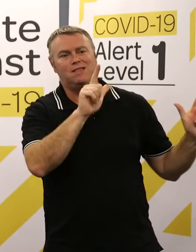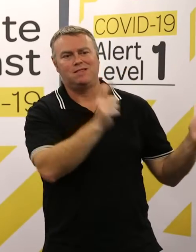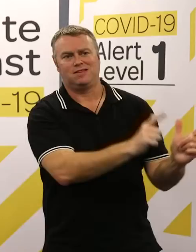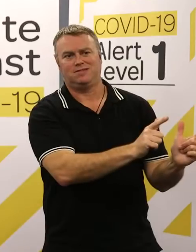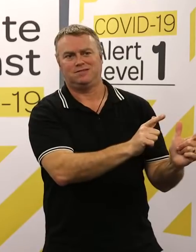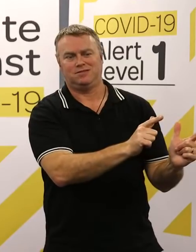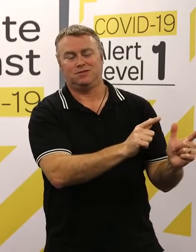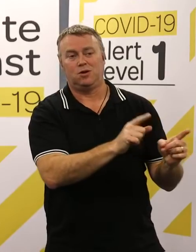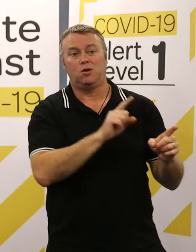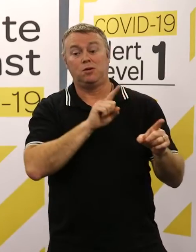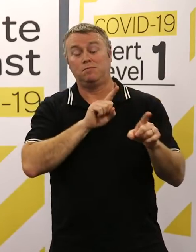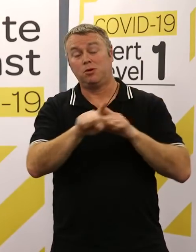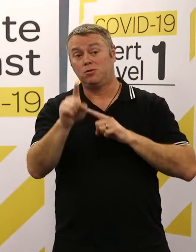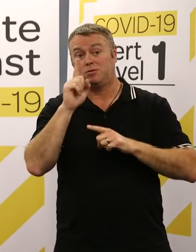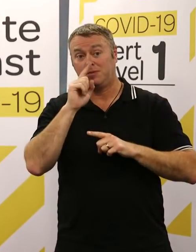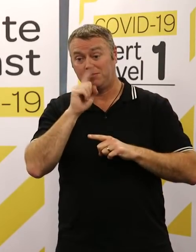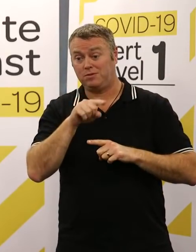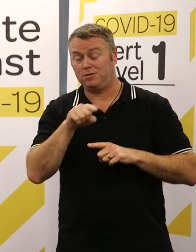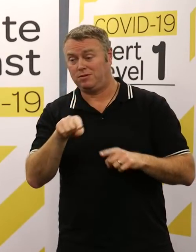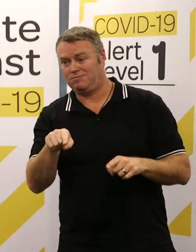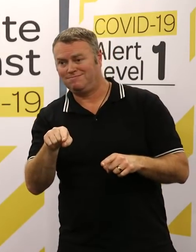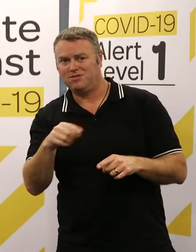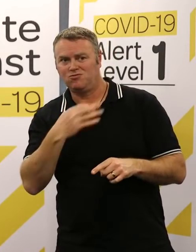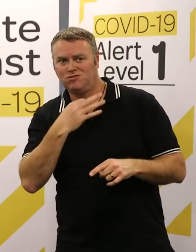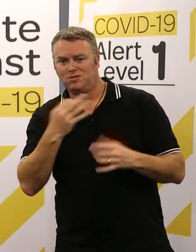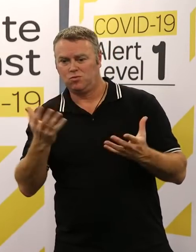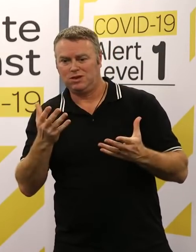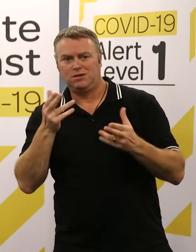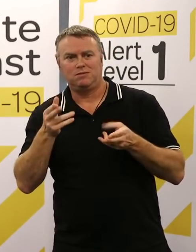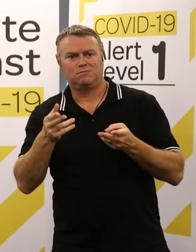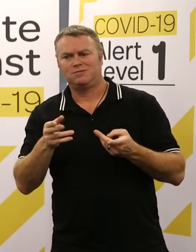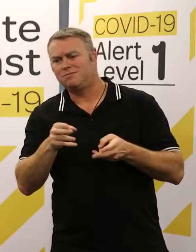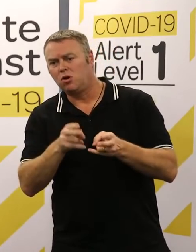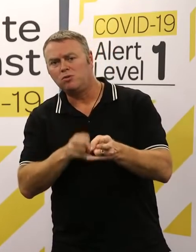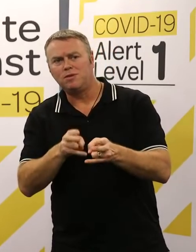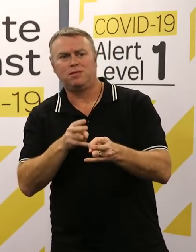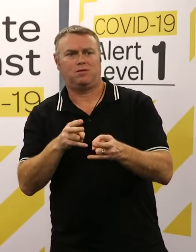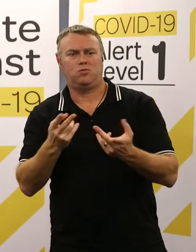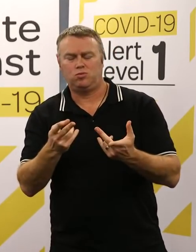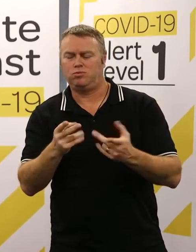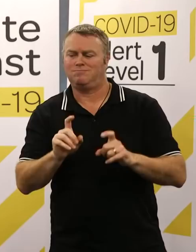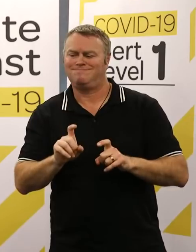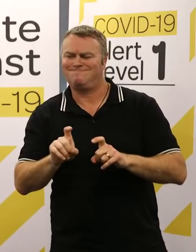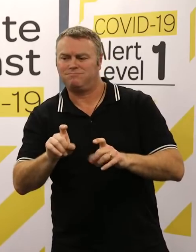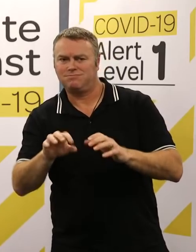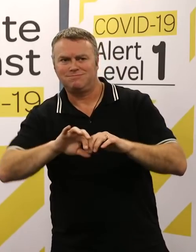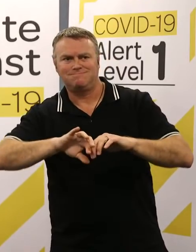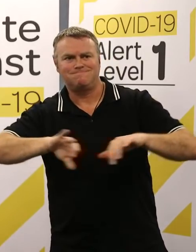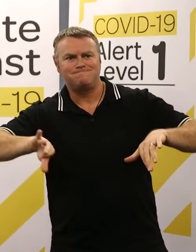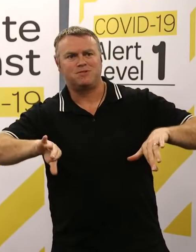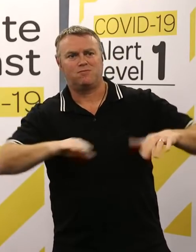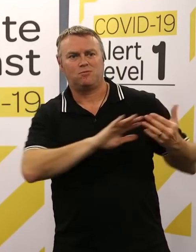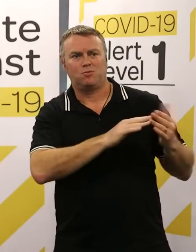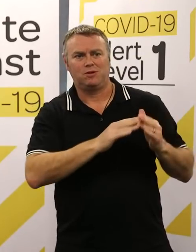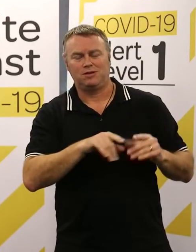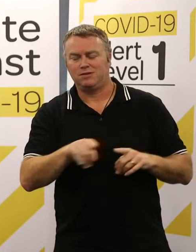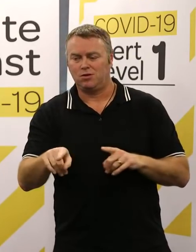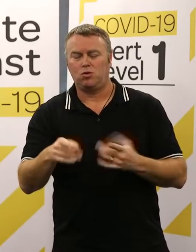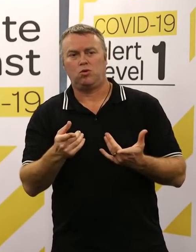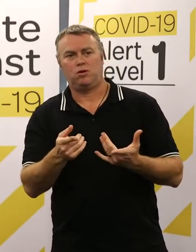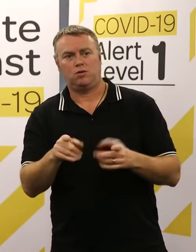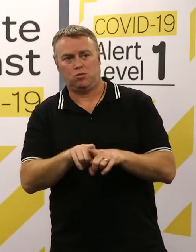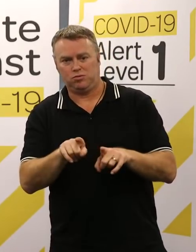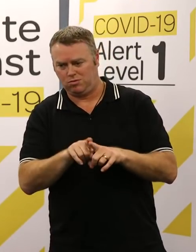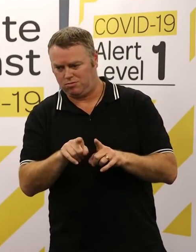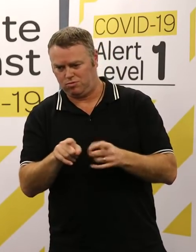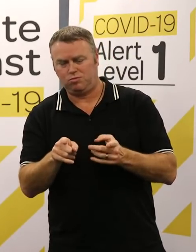who have got or at high risk, or swabbing out in general practice or in the CBACs. And of course now in managed isolation, but we've got very